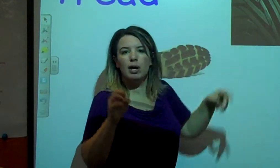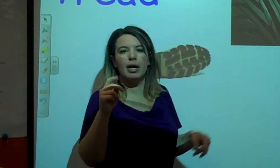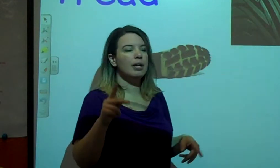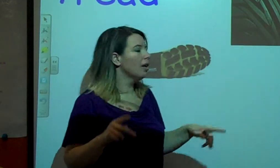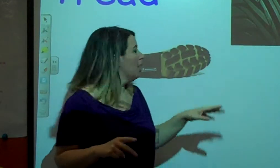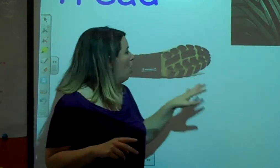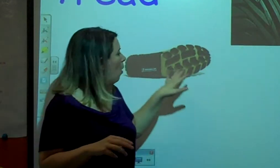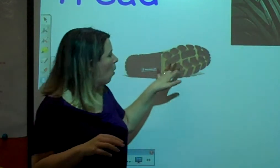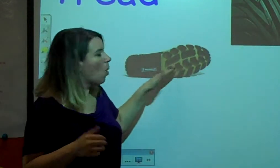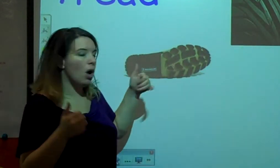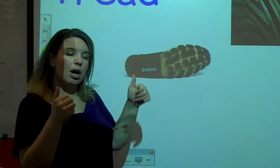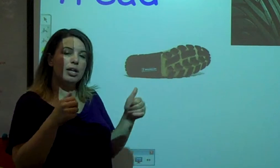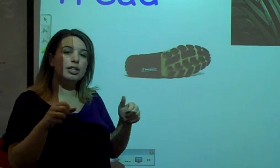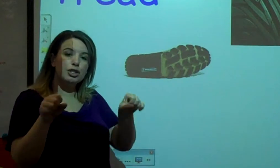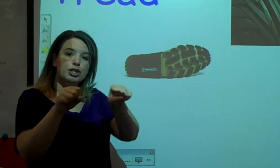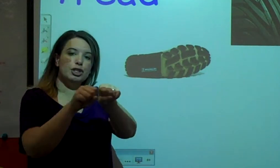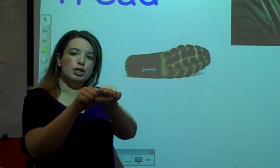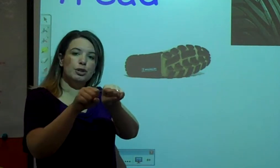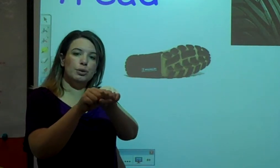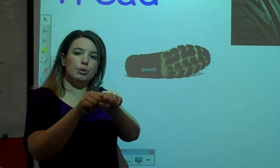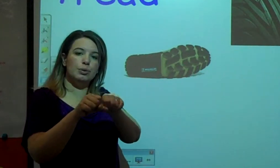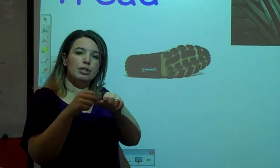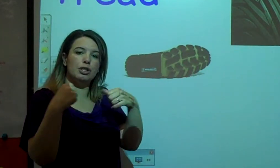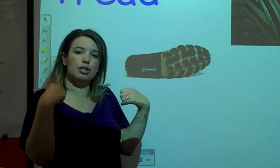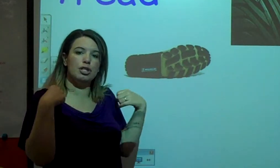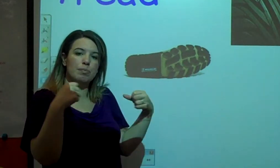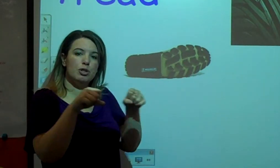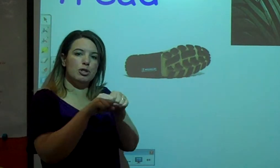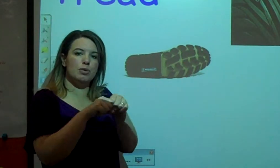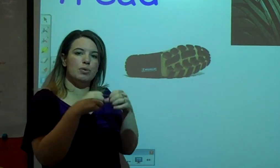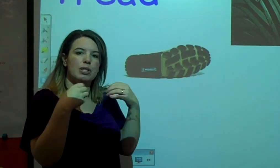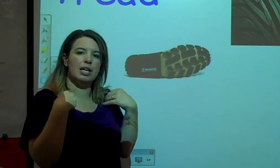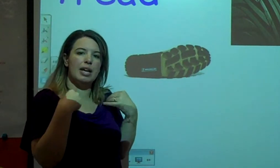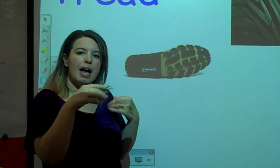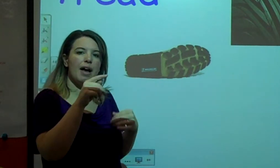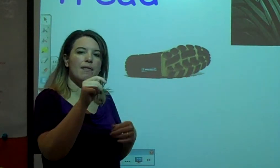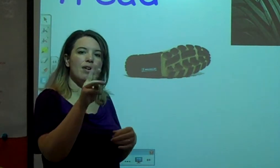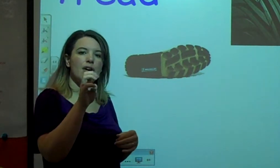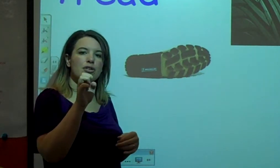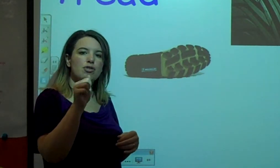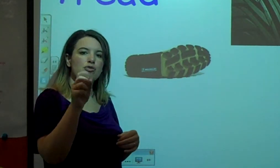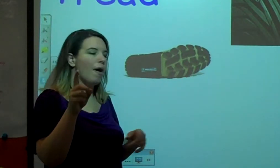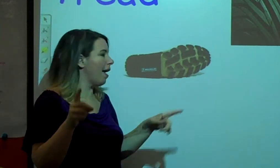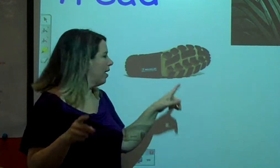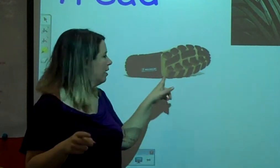Okay? Or your shoes, your gym shoes can have tread.